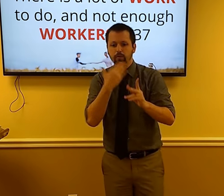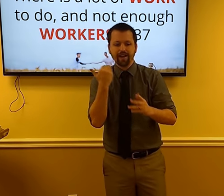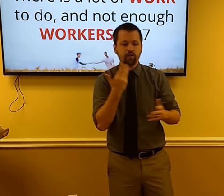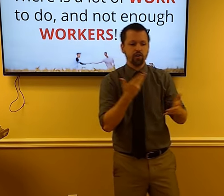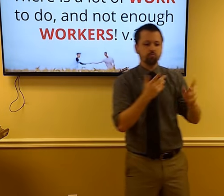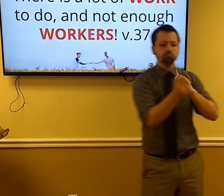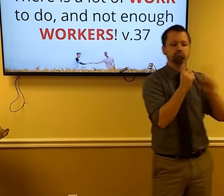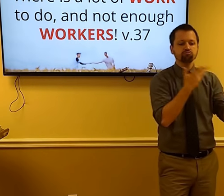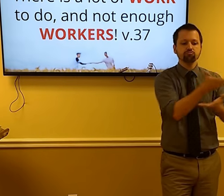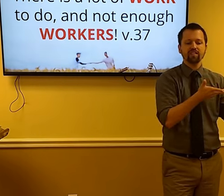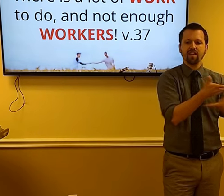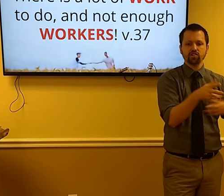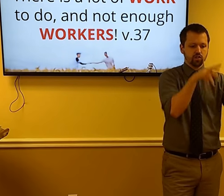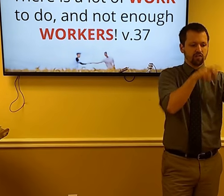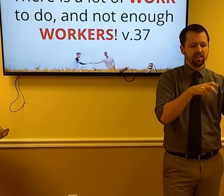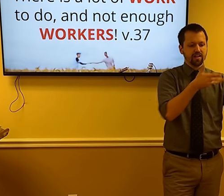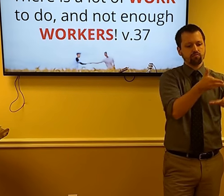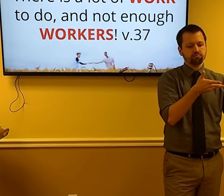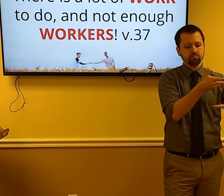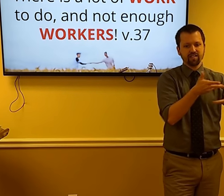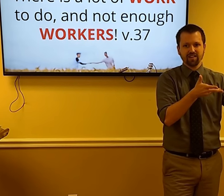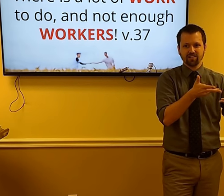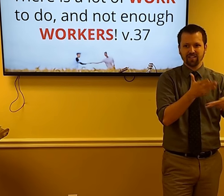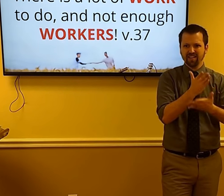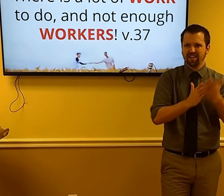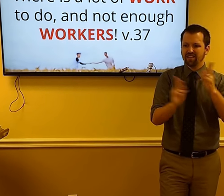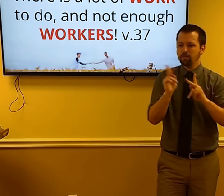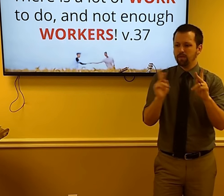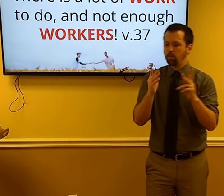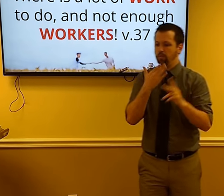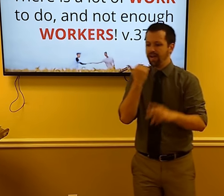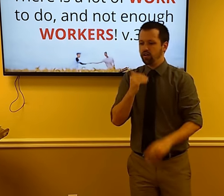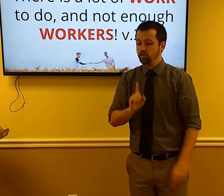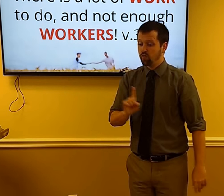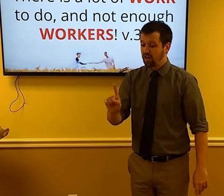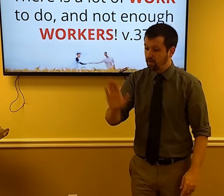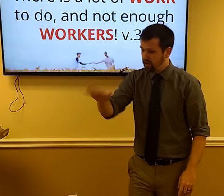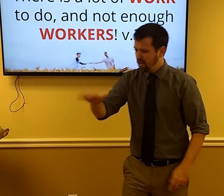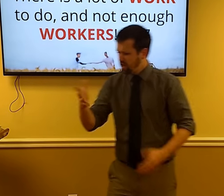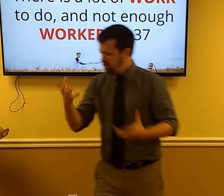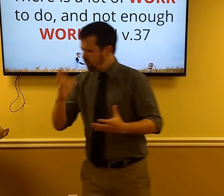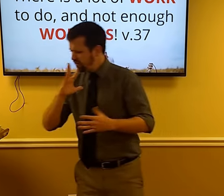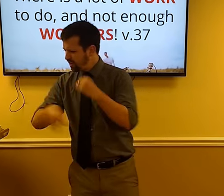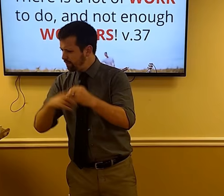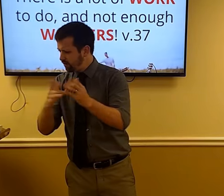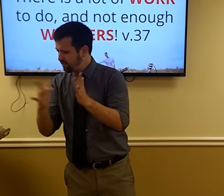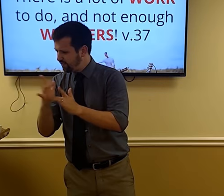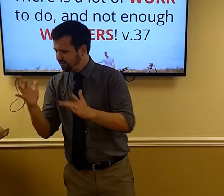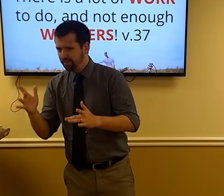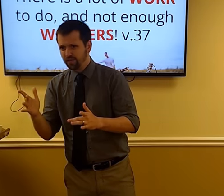better, discussion of sitting down, discussion. Some people better, just walking up. You want to talk about Jesus?